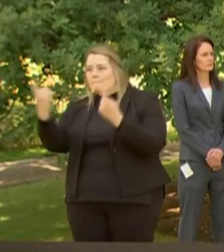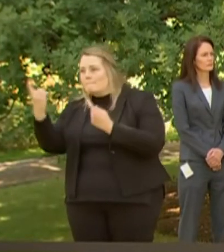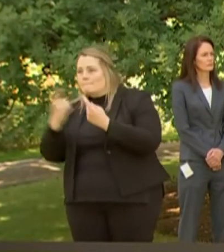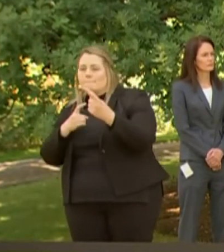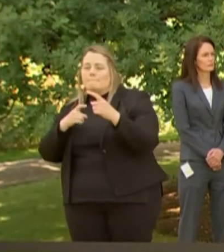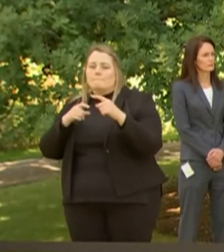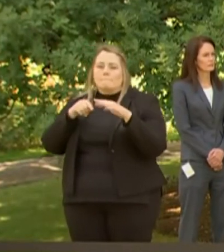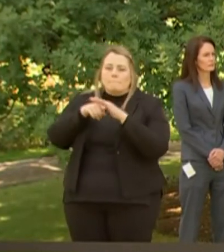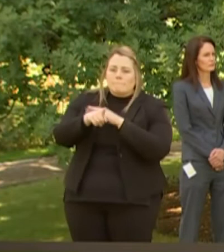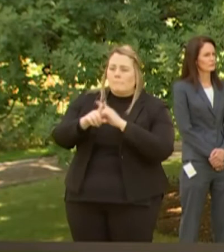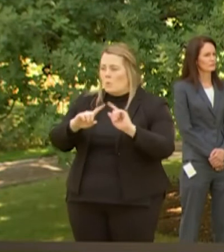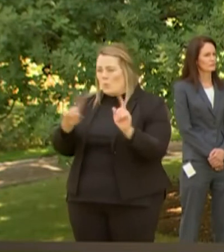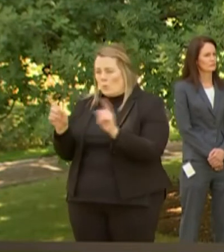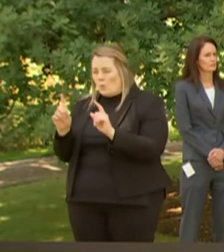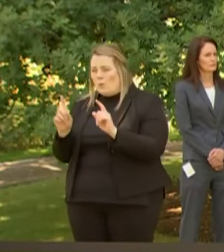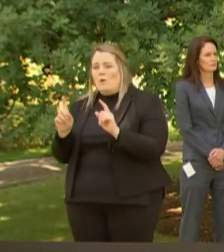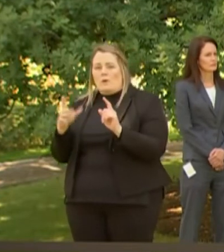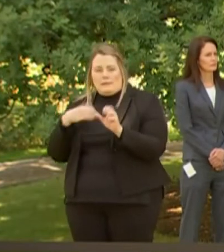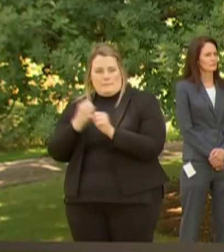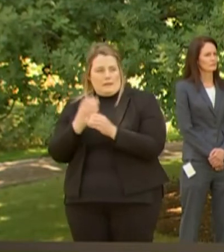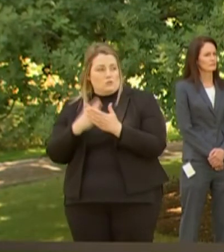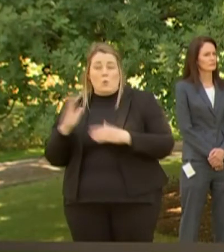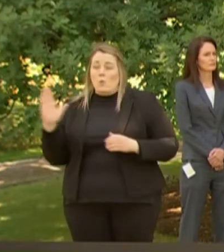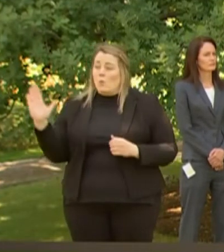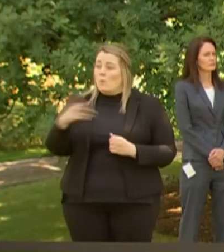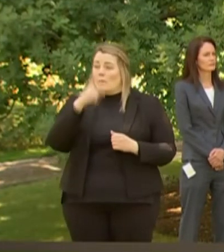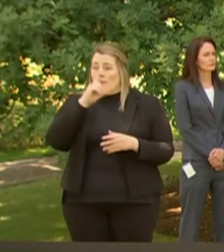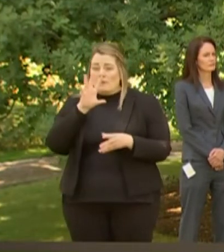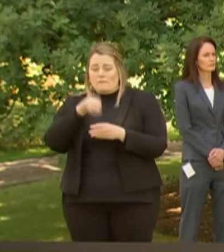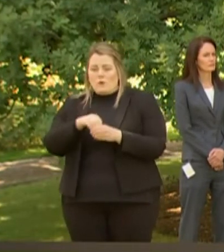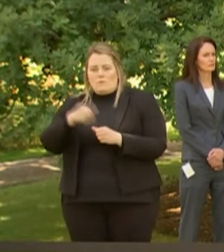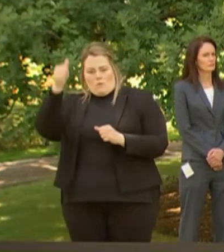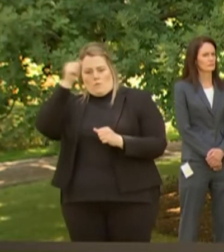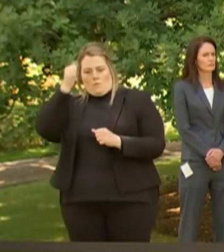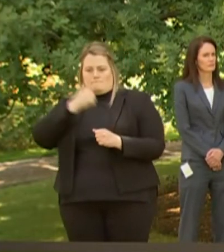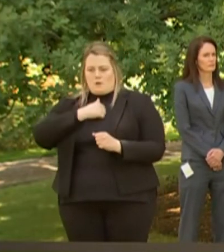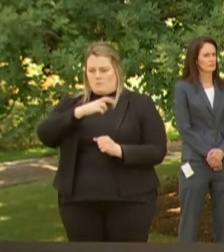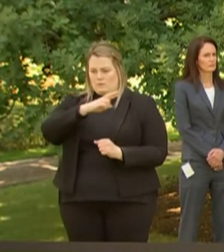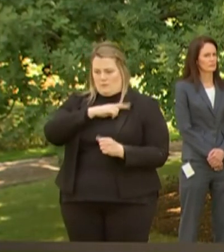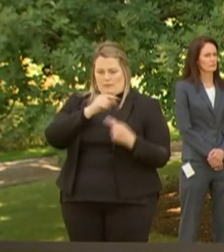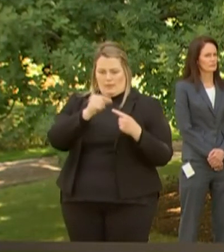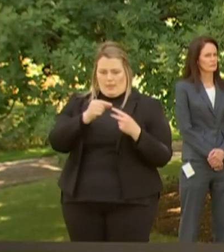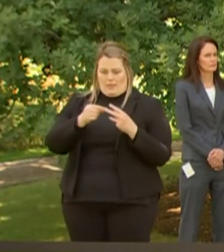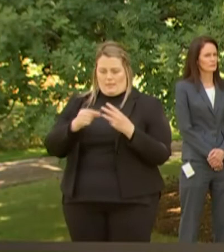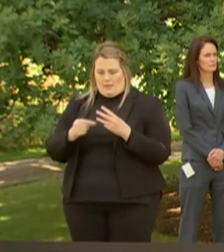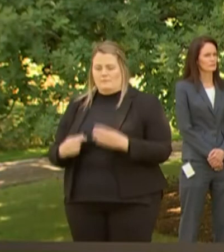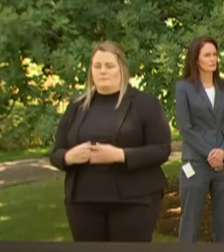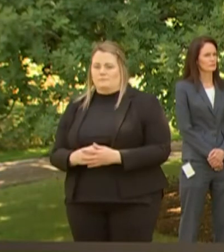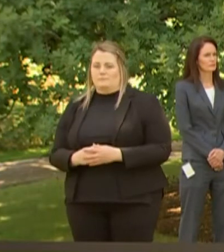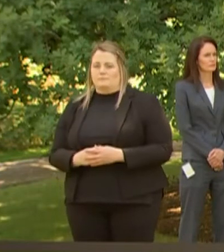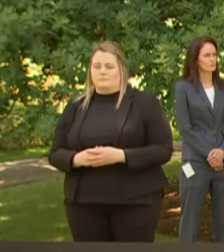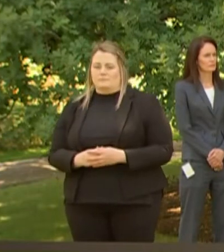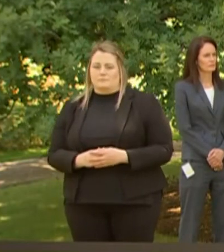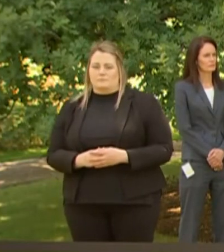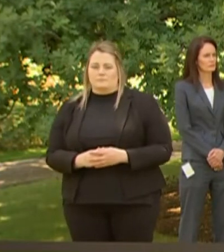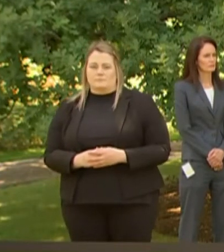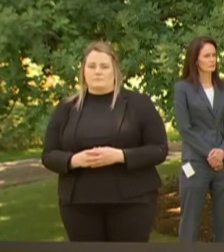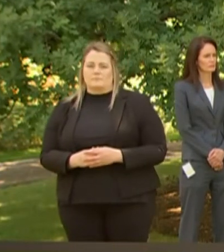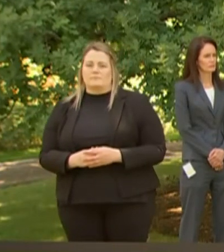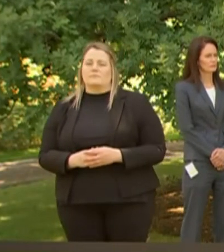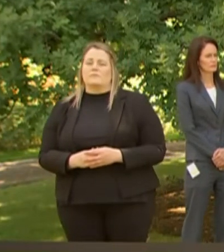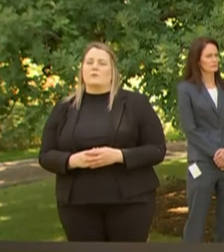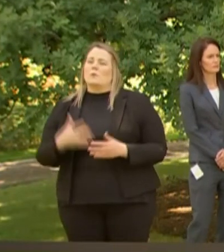having clarity about what their role is. And I think when you bring the chain of command and that kind of